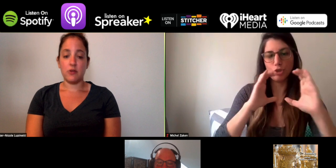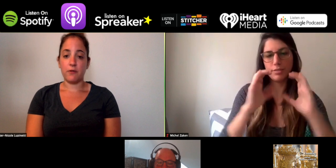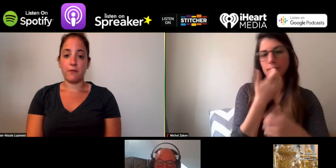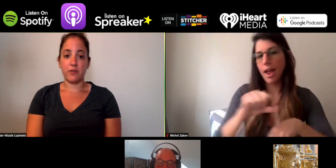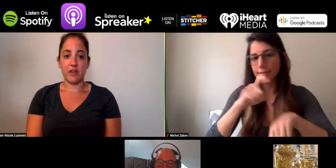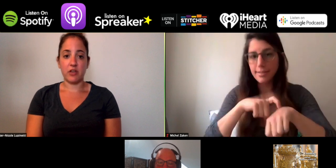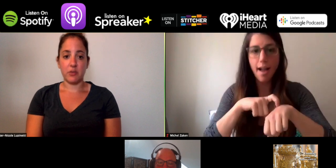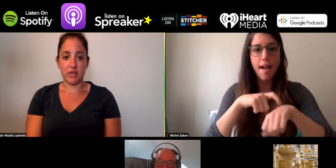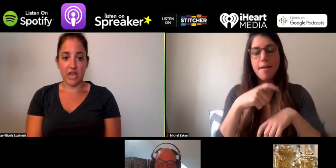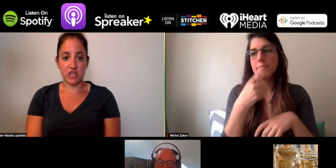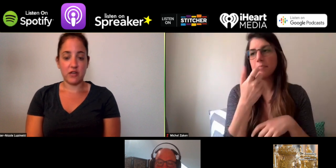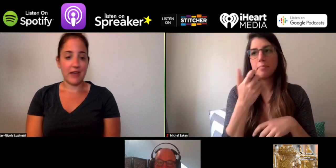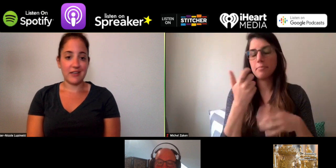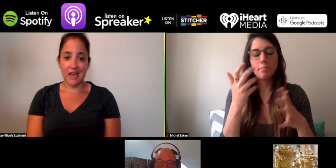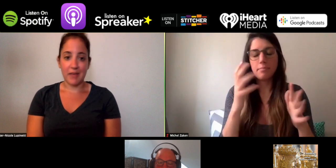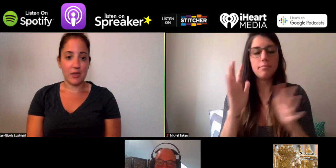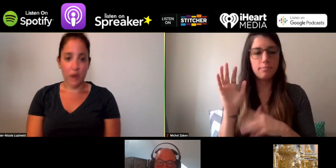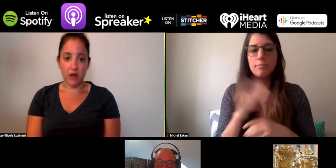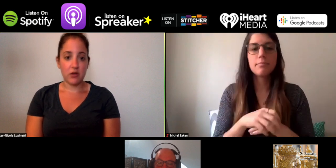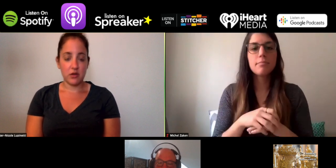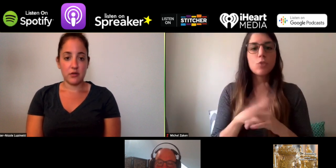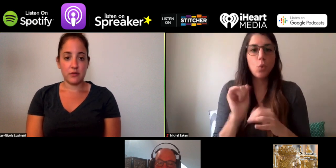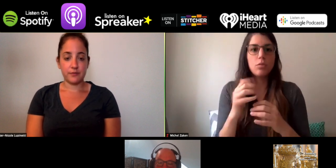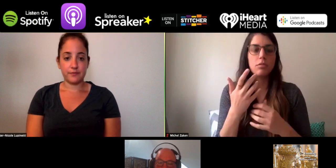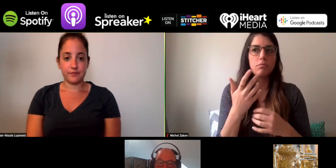you know, for full telecommunication anytime,